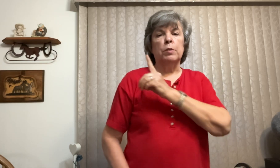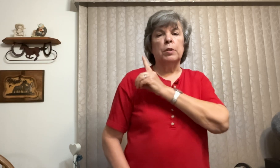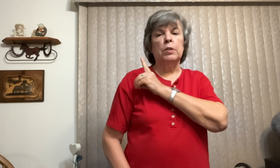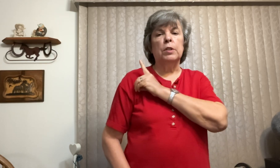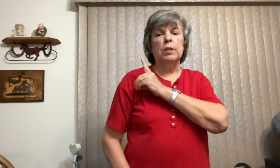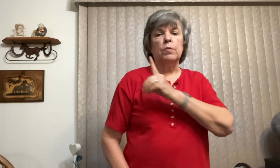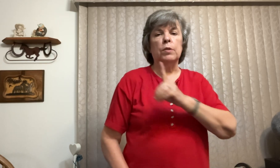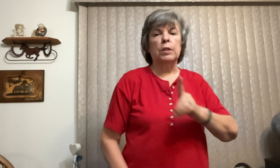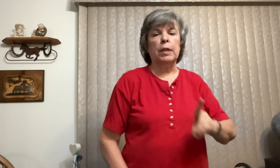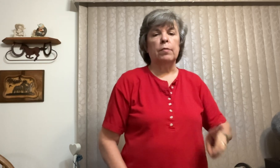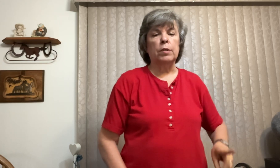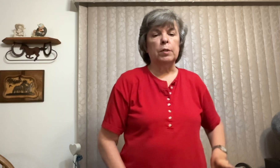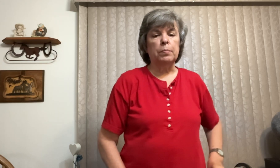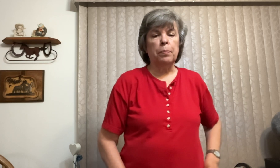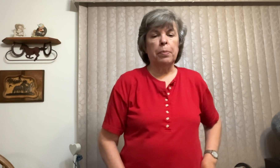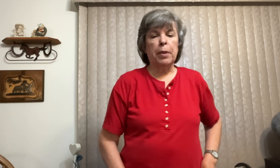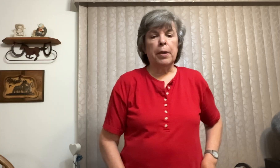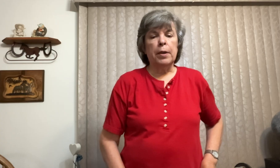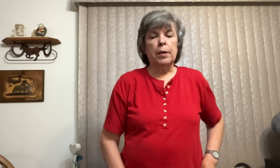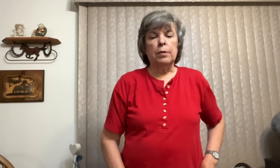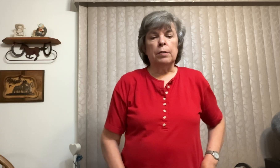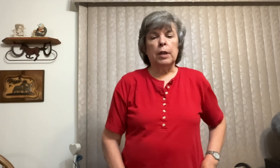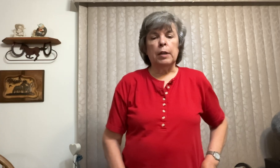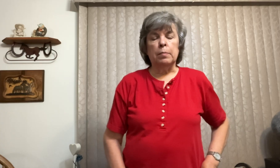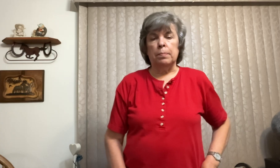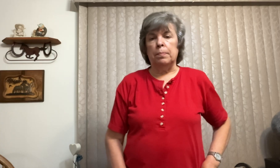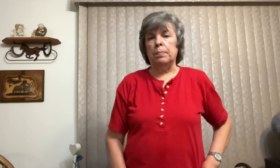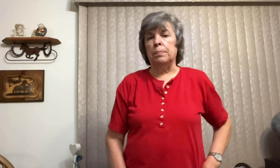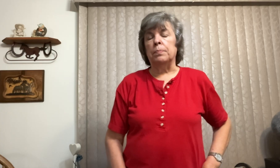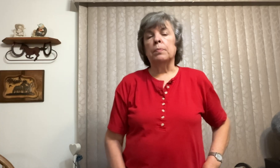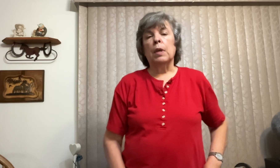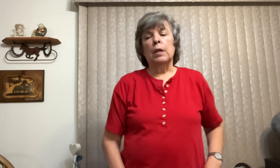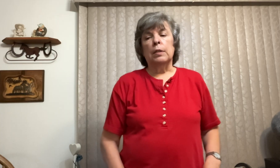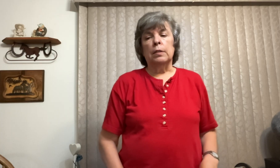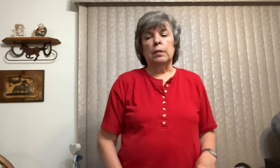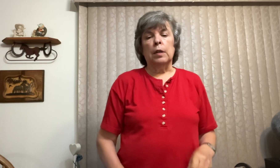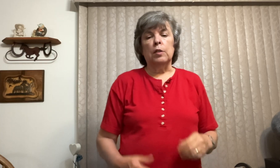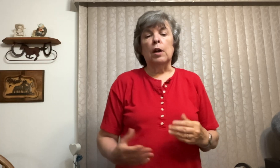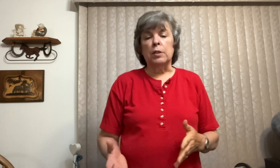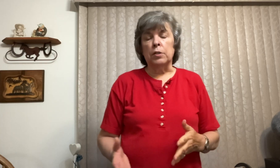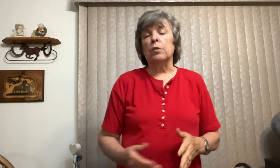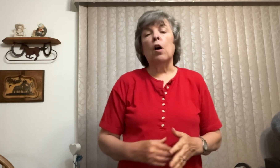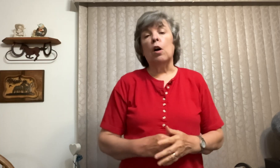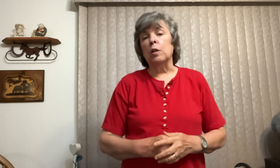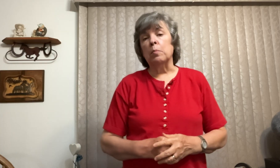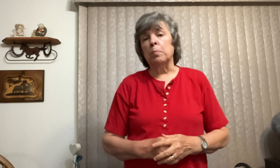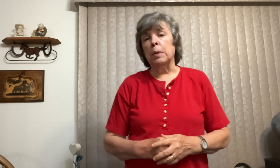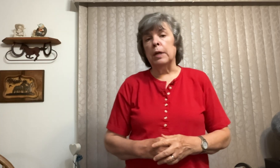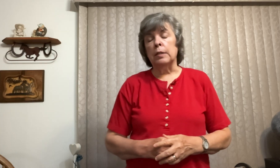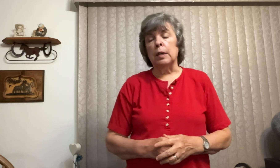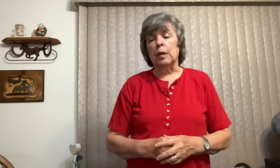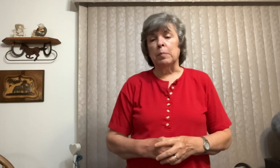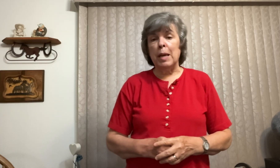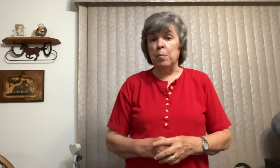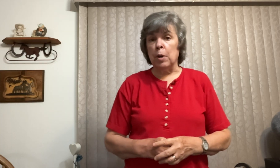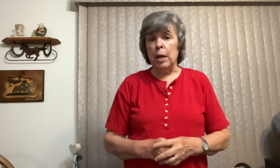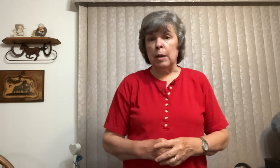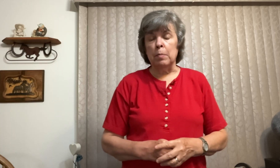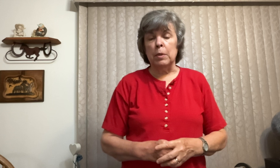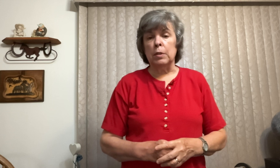a D for David. Okay. Not in the song, but Abraham is another